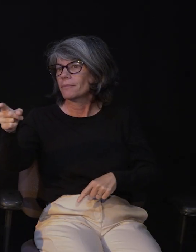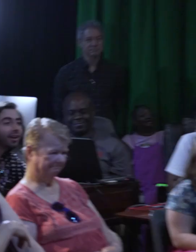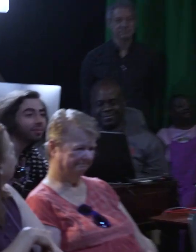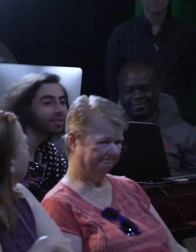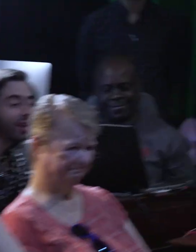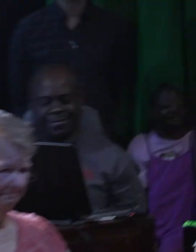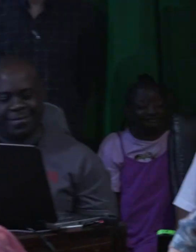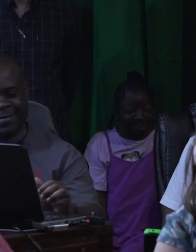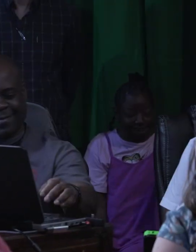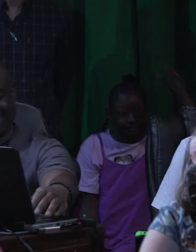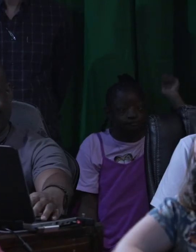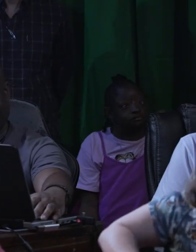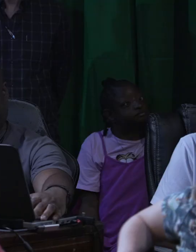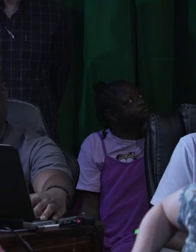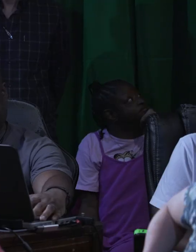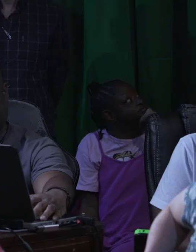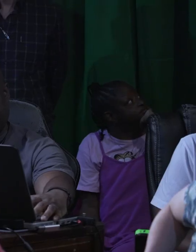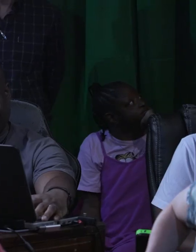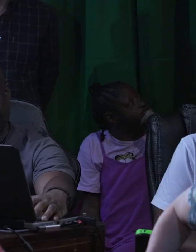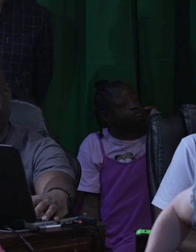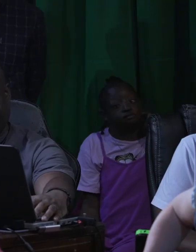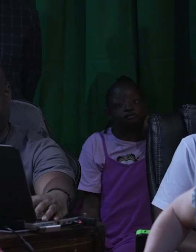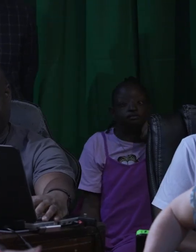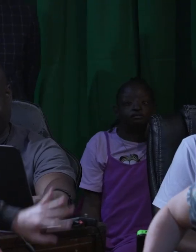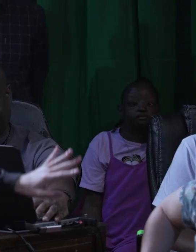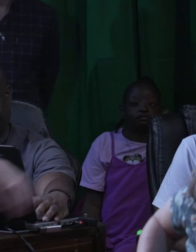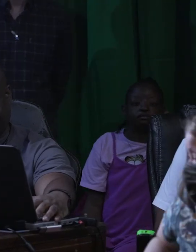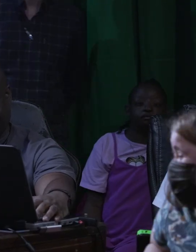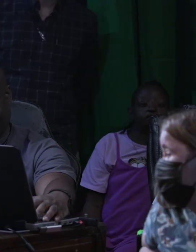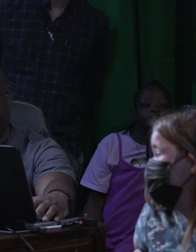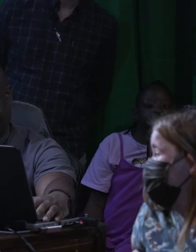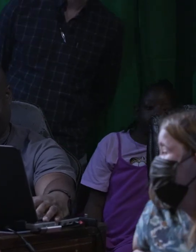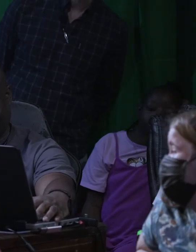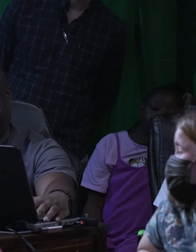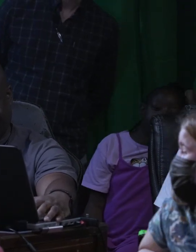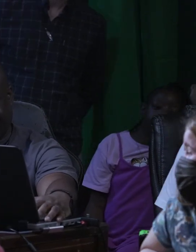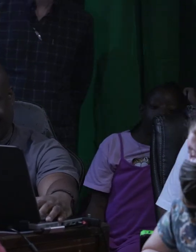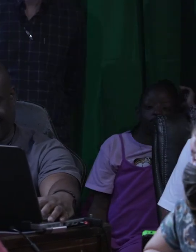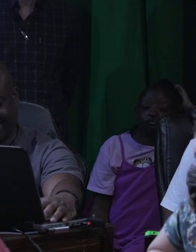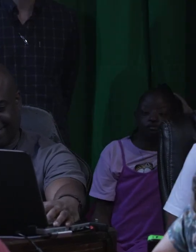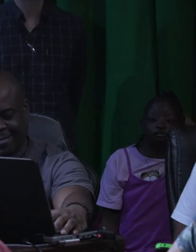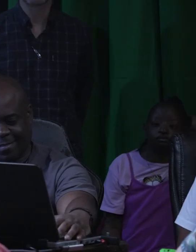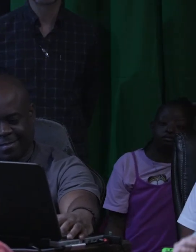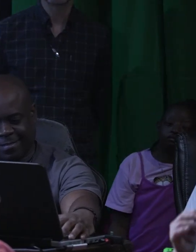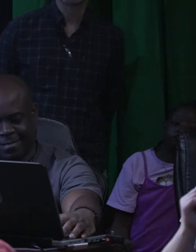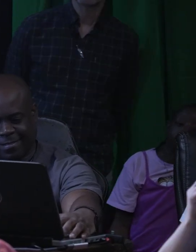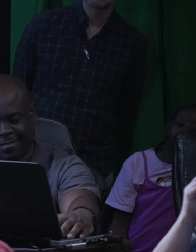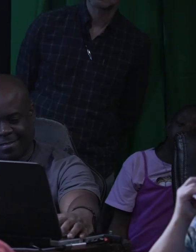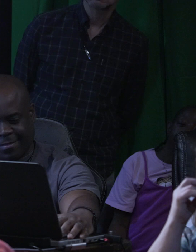Xander? Hi, I'm Xander. Hi, Xander. I dig your sweater. Let me see. Thank you. Is it a sweater or a Polka shirt? dots and flowers. Okay, I'm going to need to take